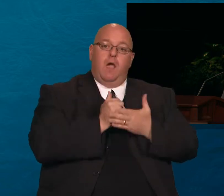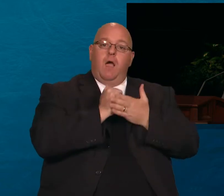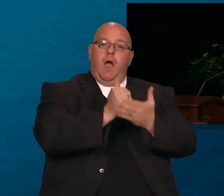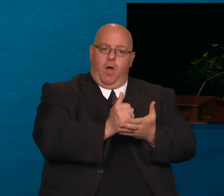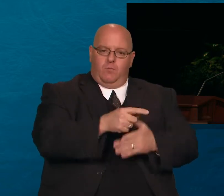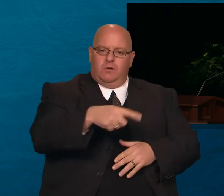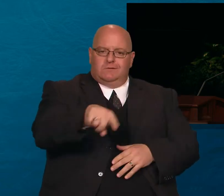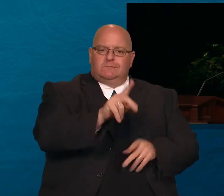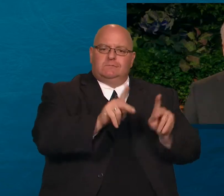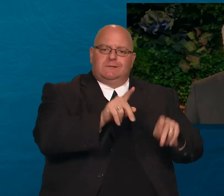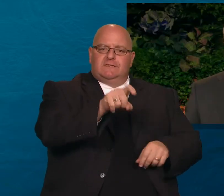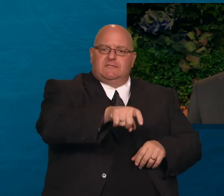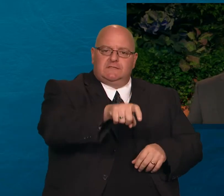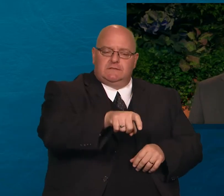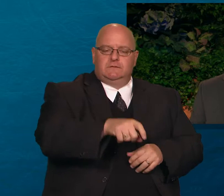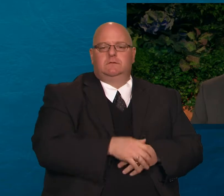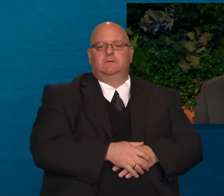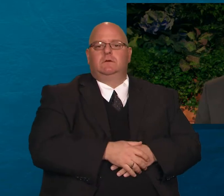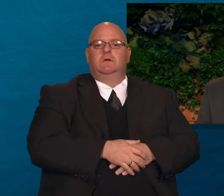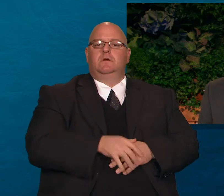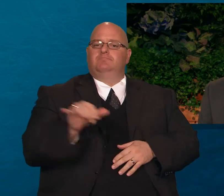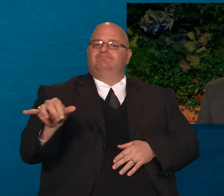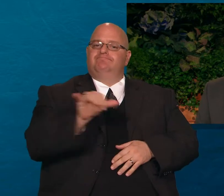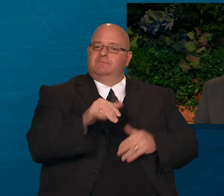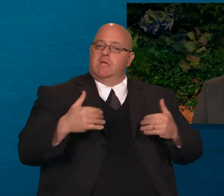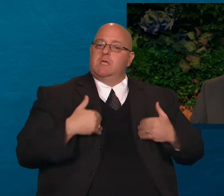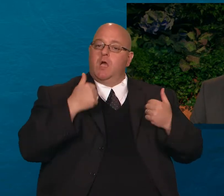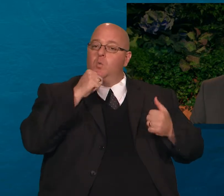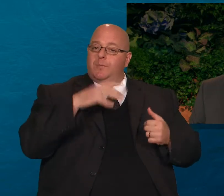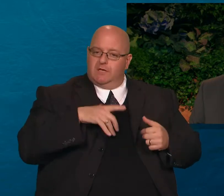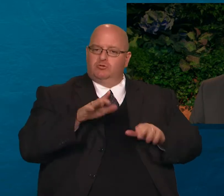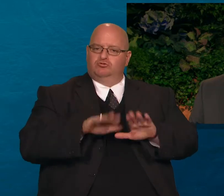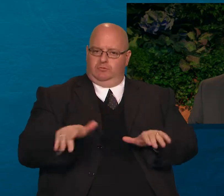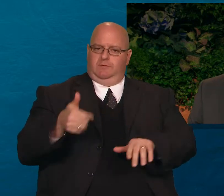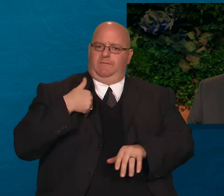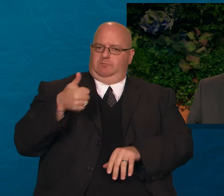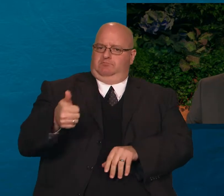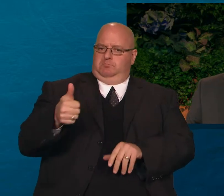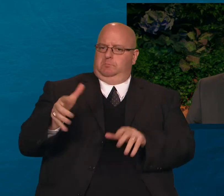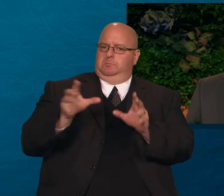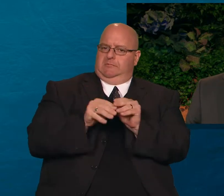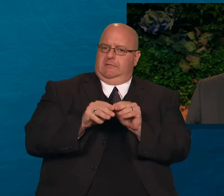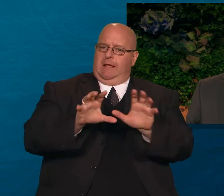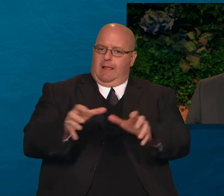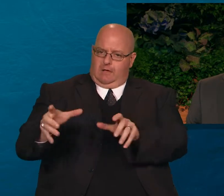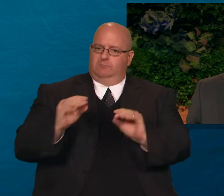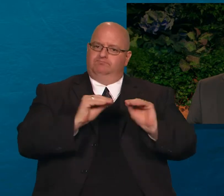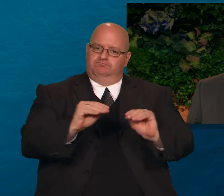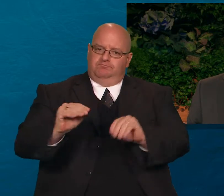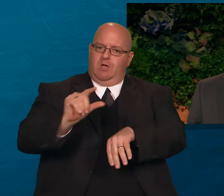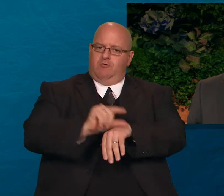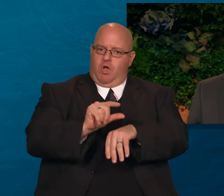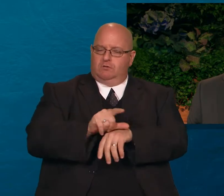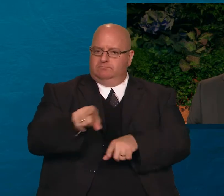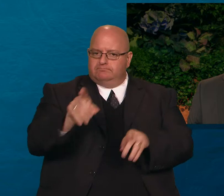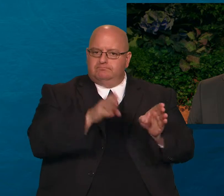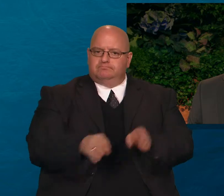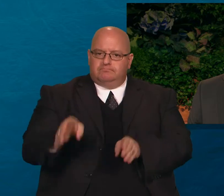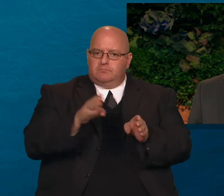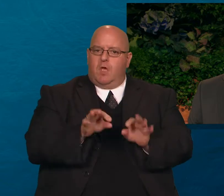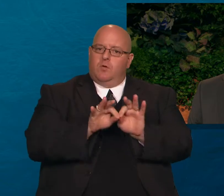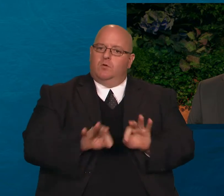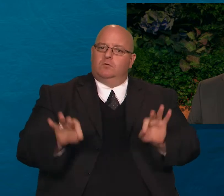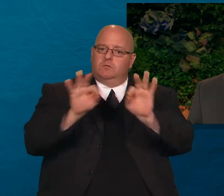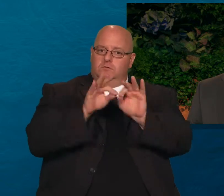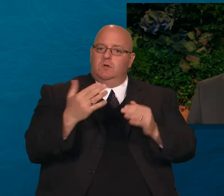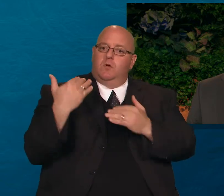those in need. Likewise, our young women and children have their own meetings and classes where they are taught the gospel as they prepare for